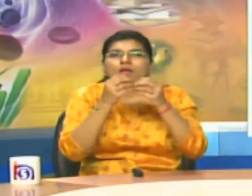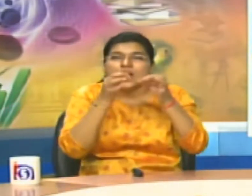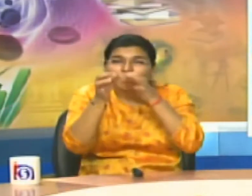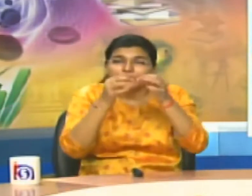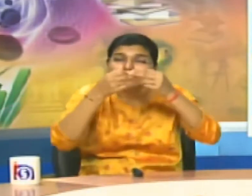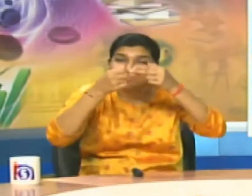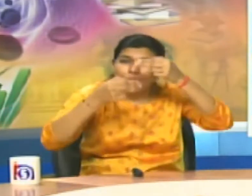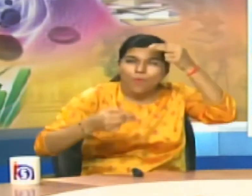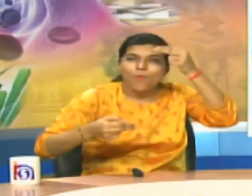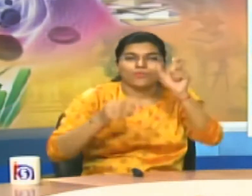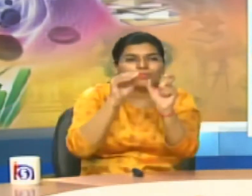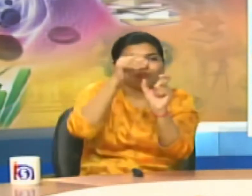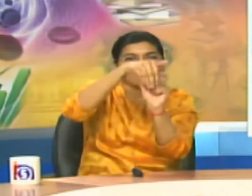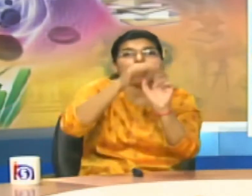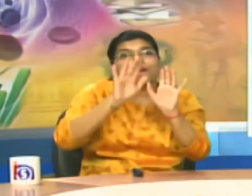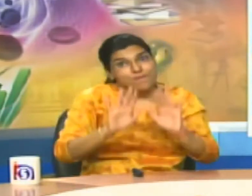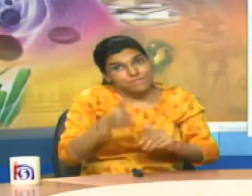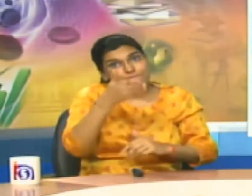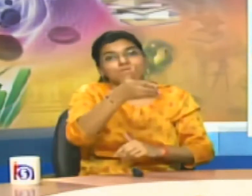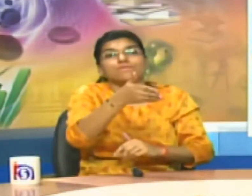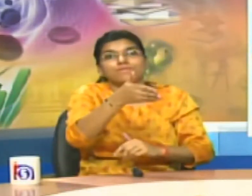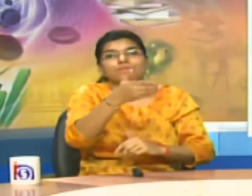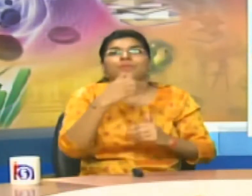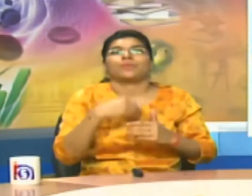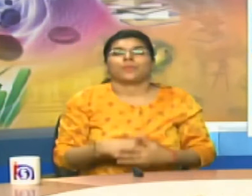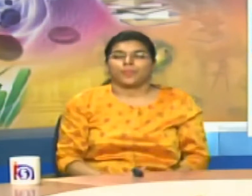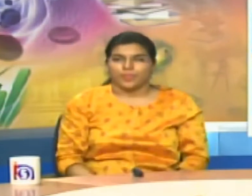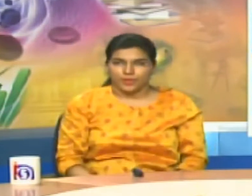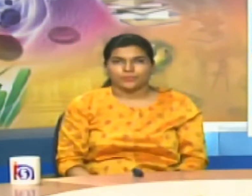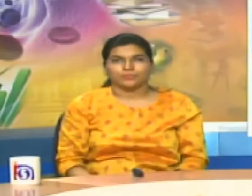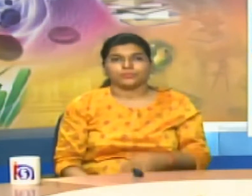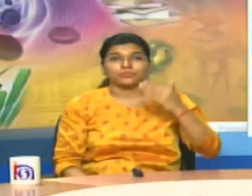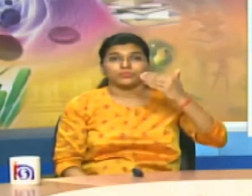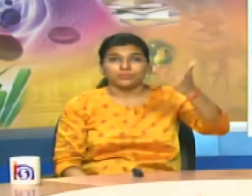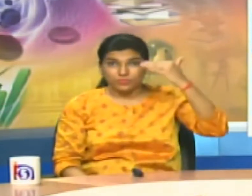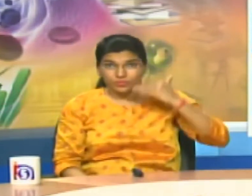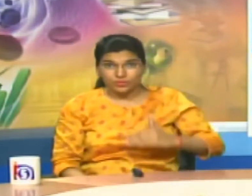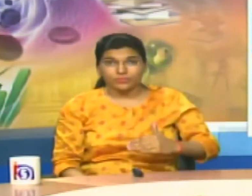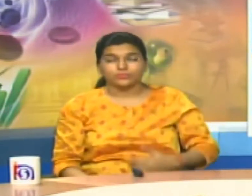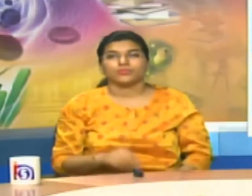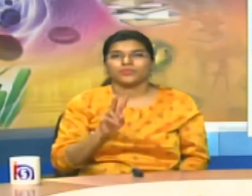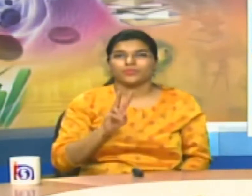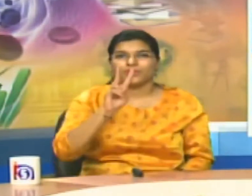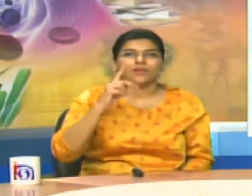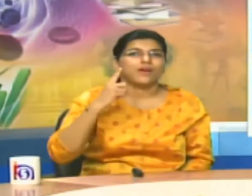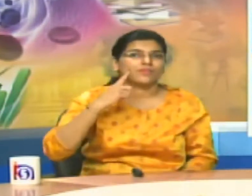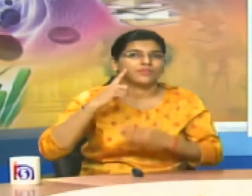If you want to open, if anybody else wants to open it, that cannot be opened by the other person.